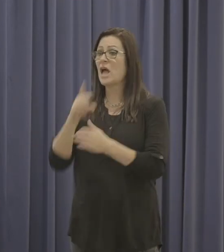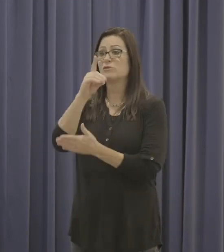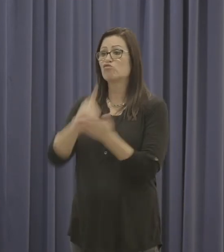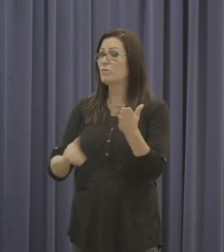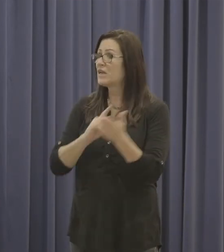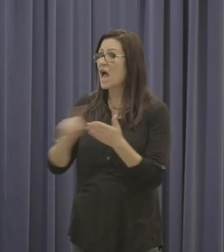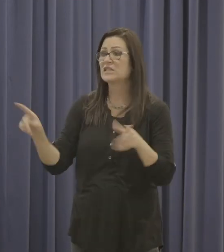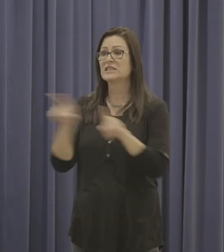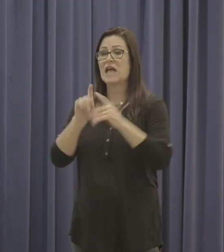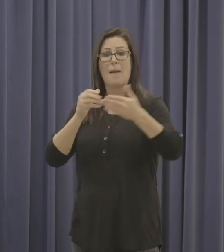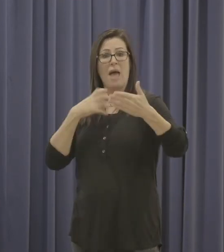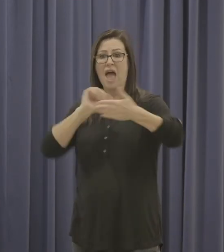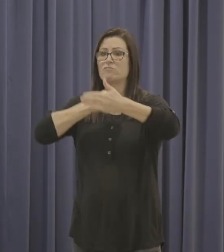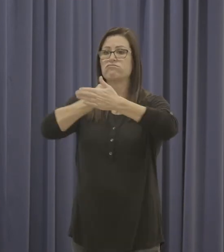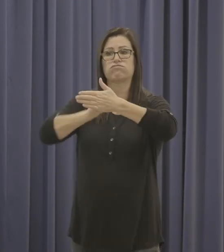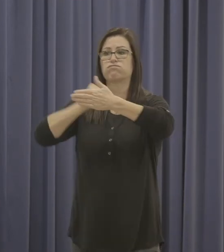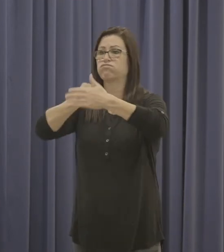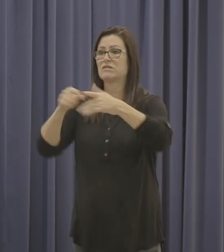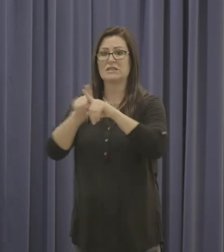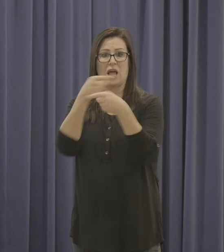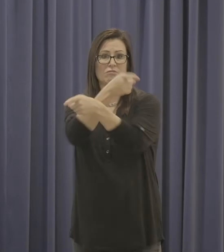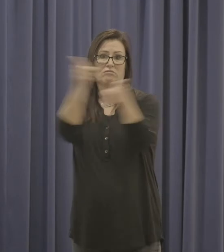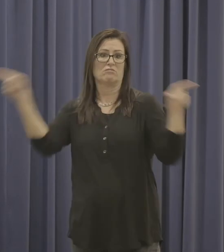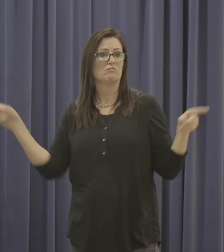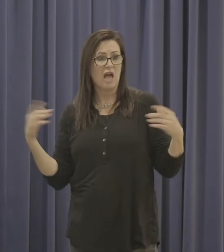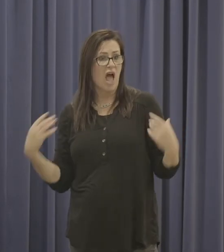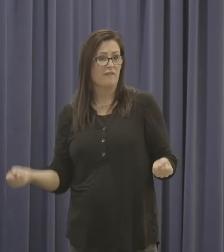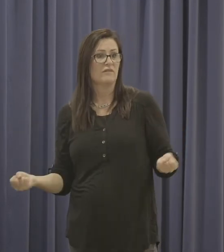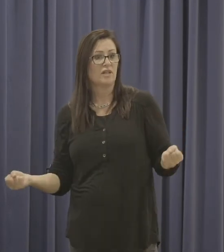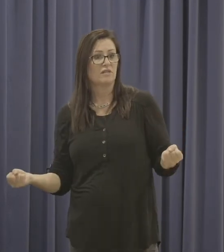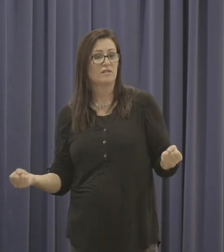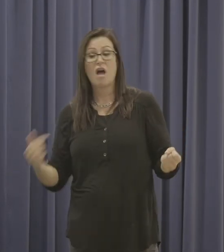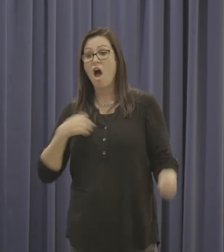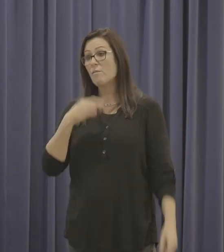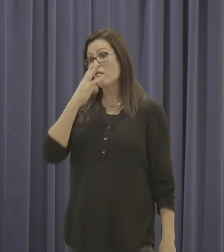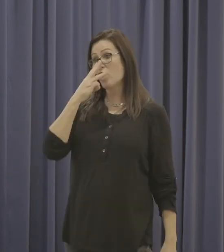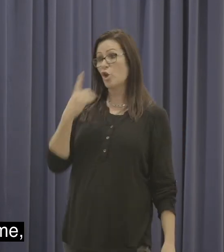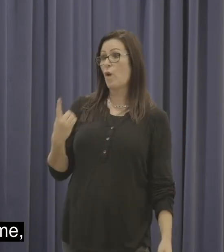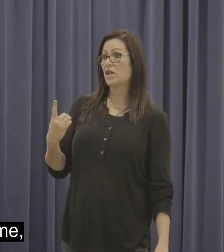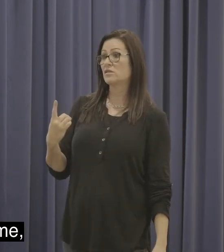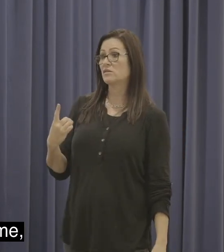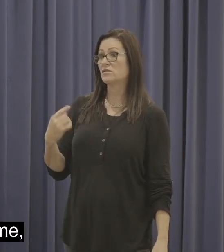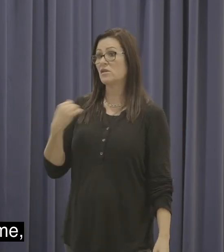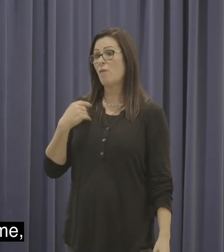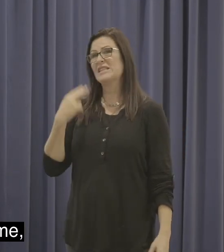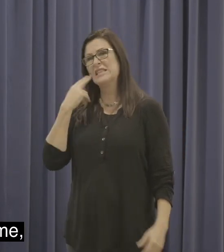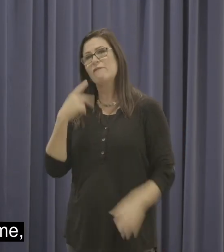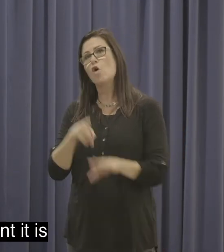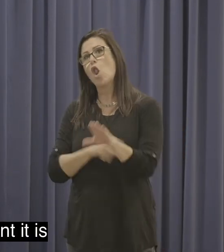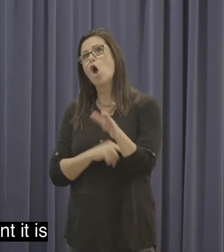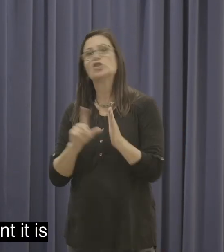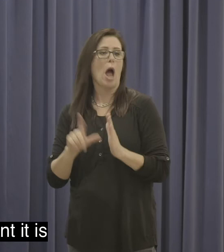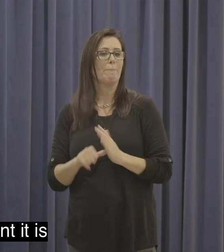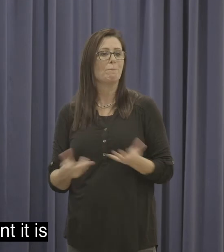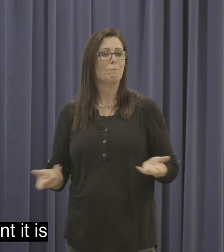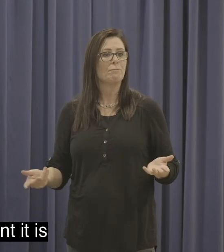of you have or will face in your life. I'm 31 years old, so I've been deaf for a long time, and